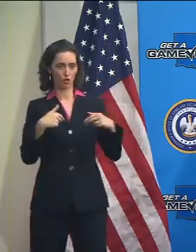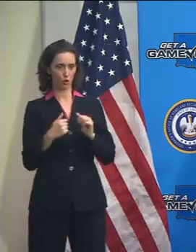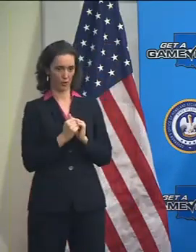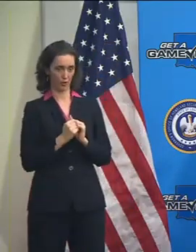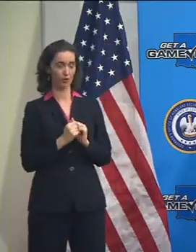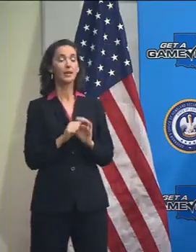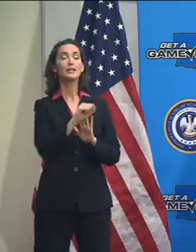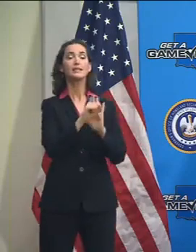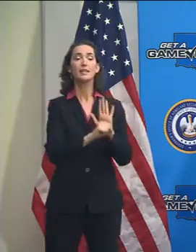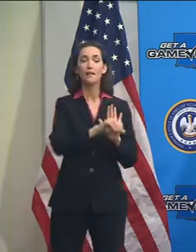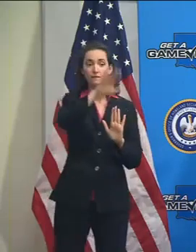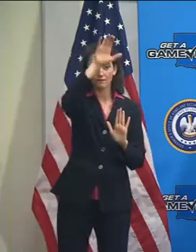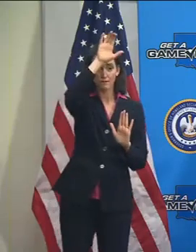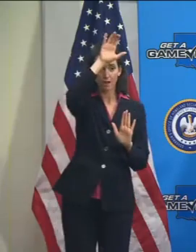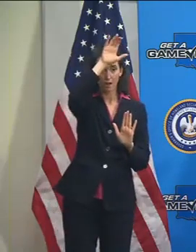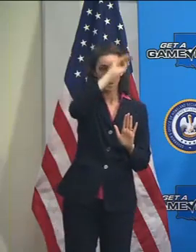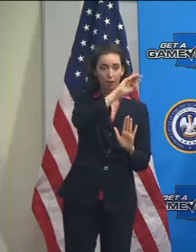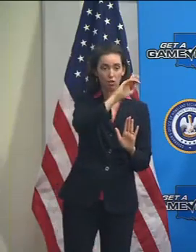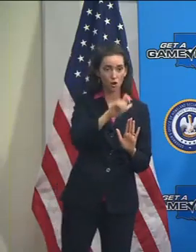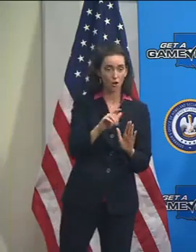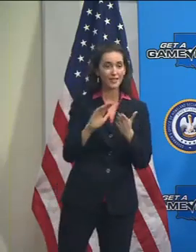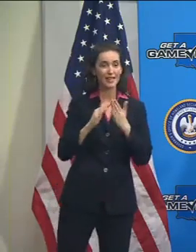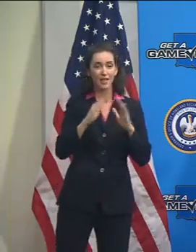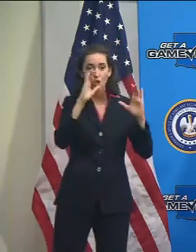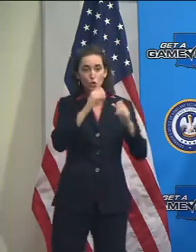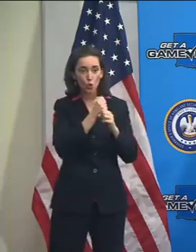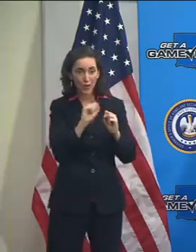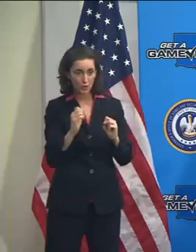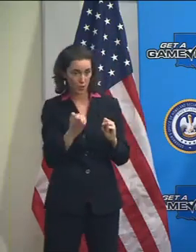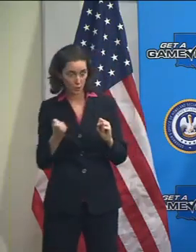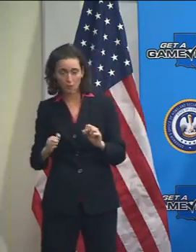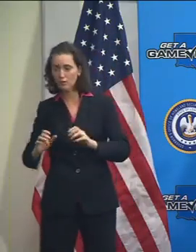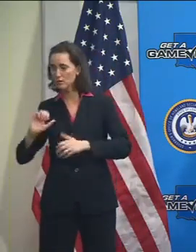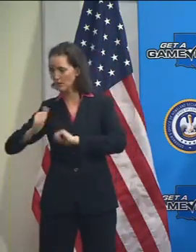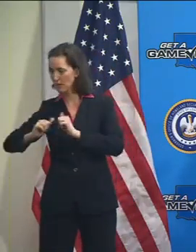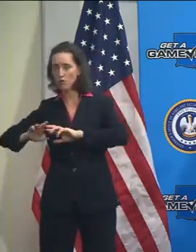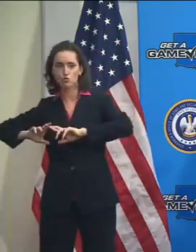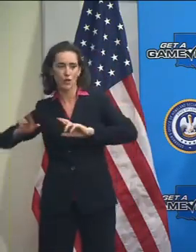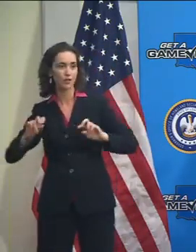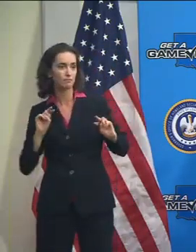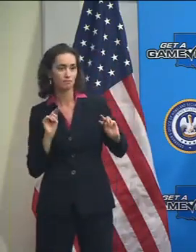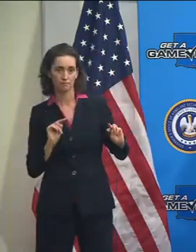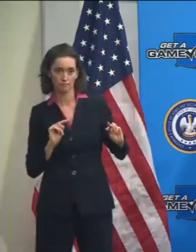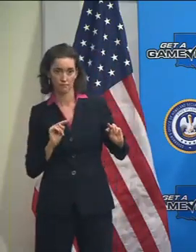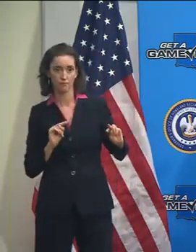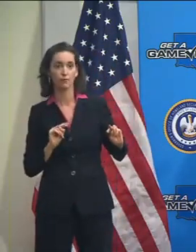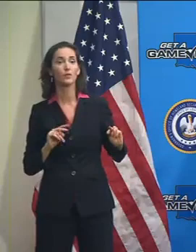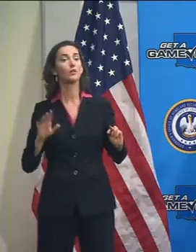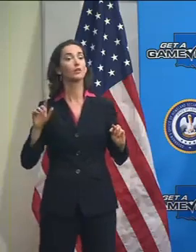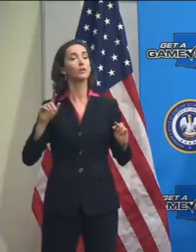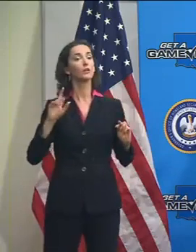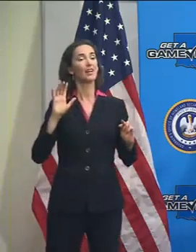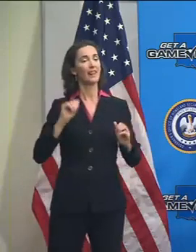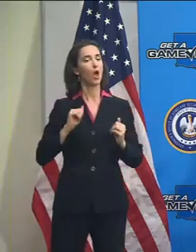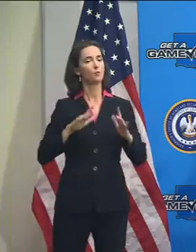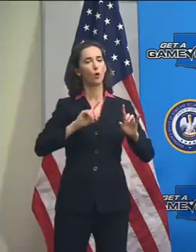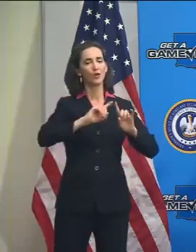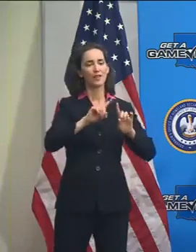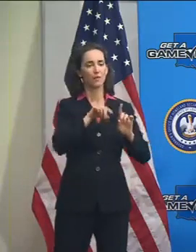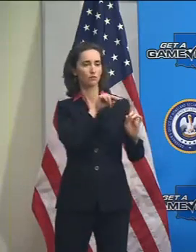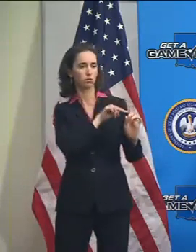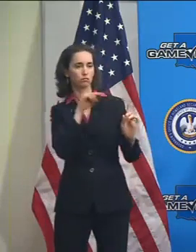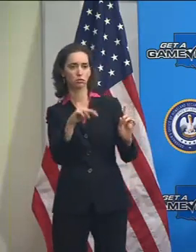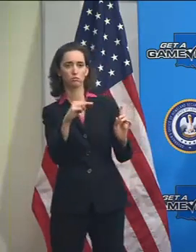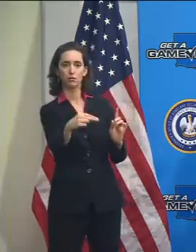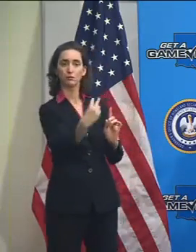Fire Marshal urban search and rescue equipment is prepared and staged, and this is a multifaceted approach. The primary